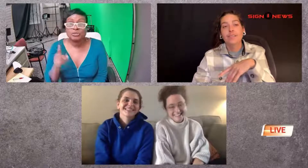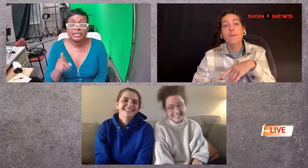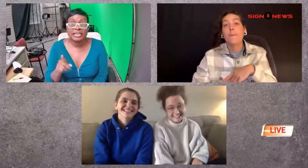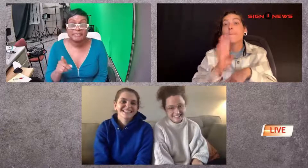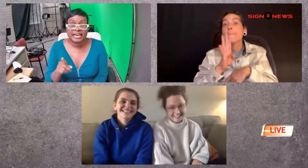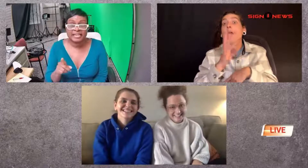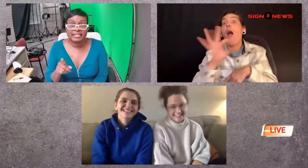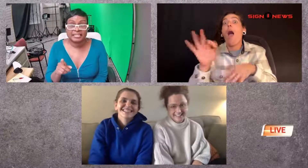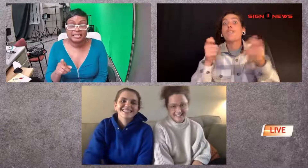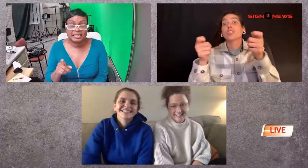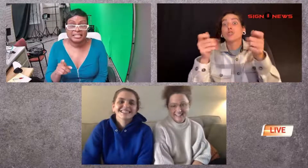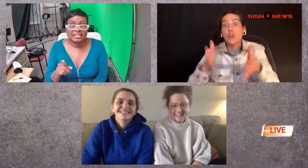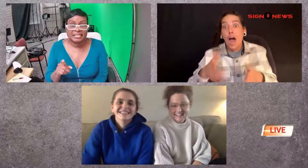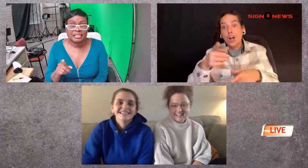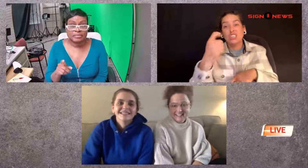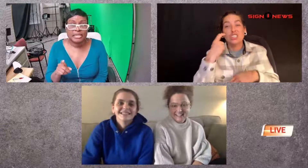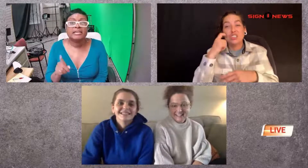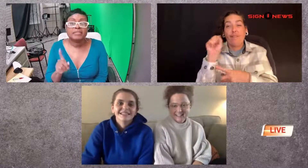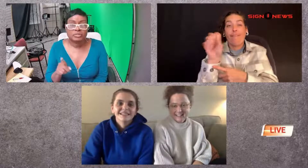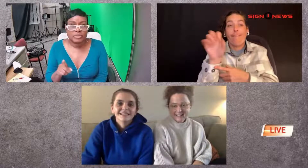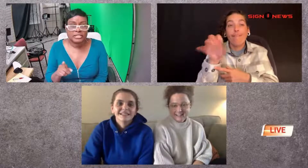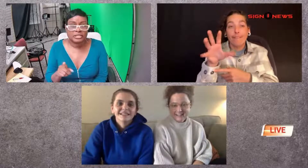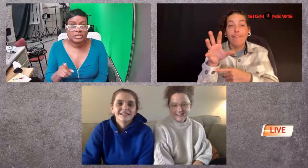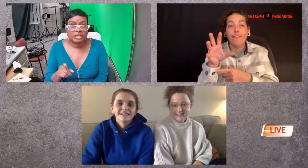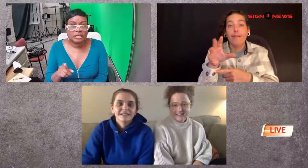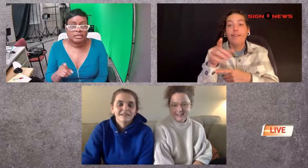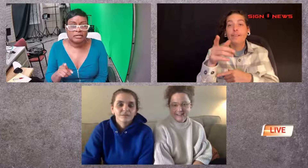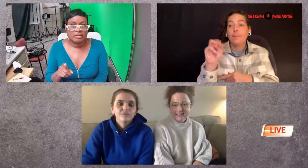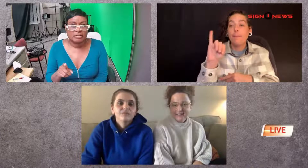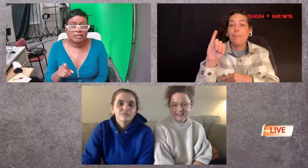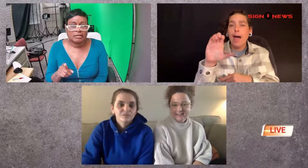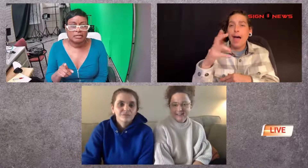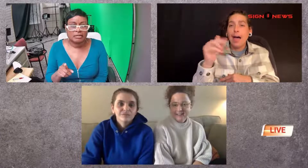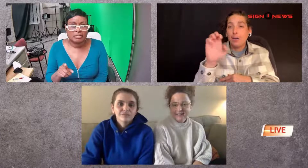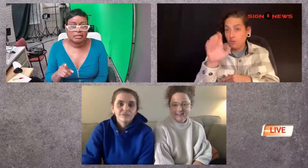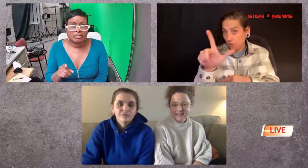oh, speaking of the director,